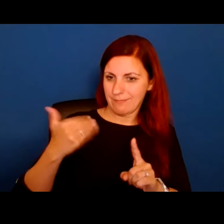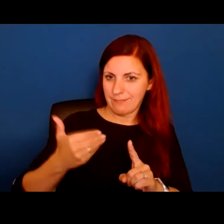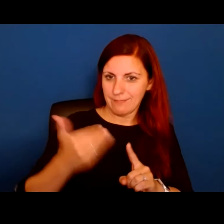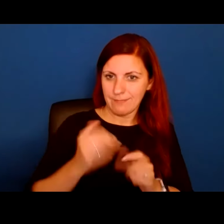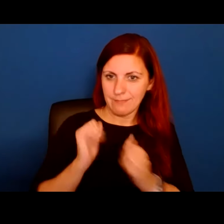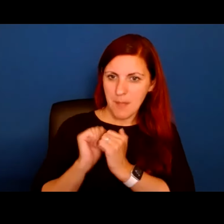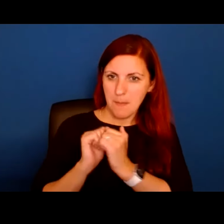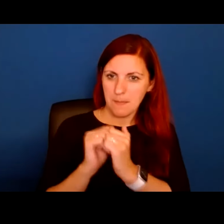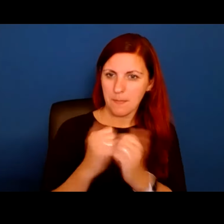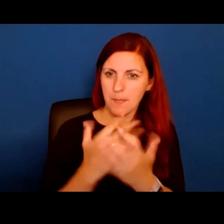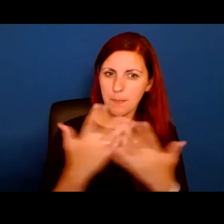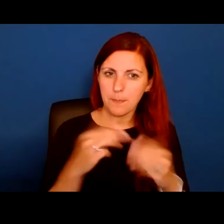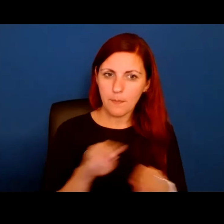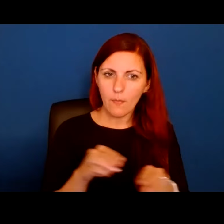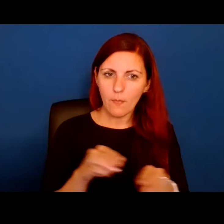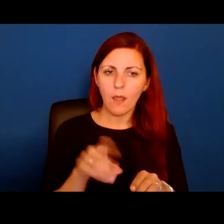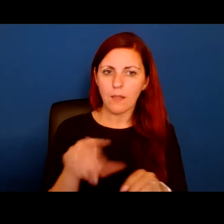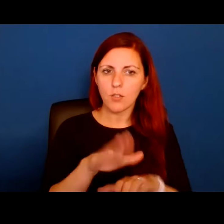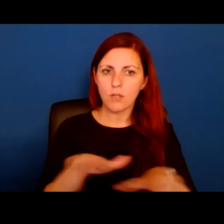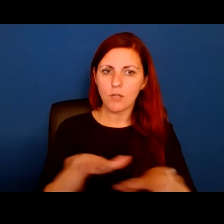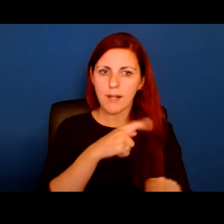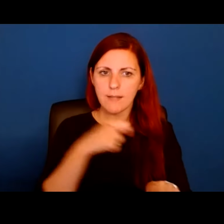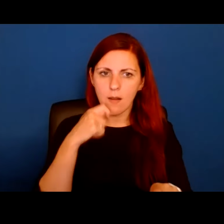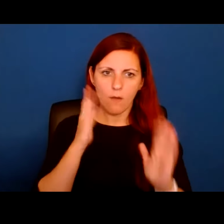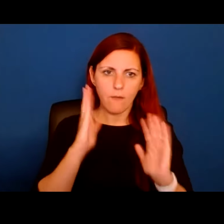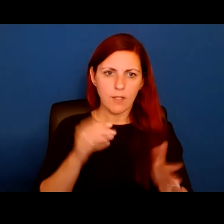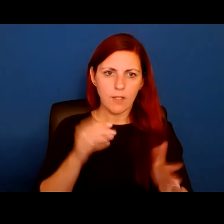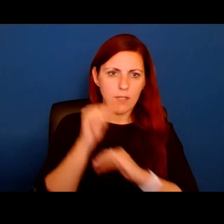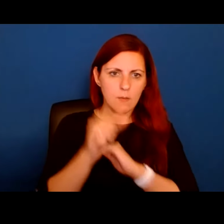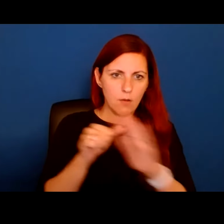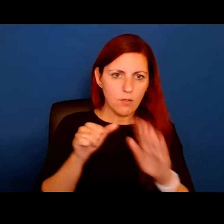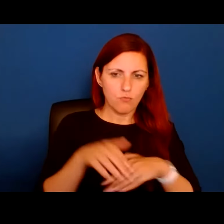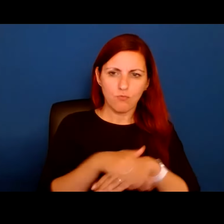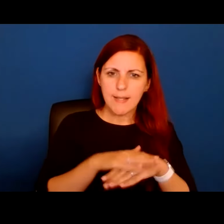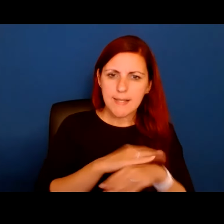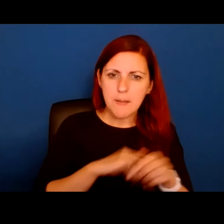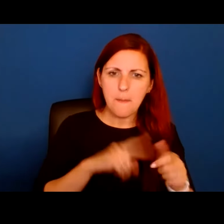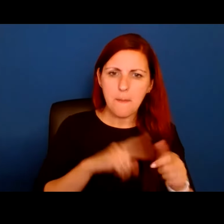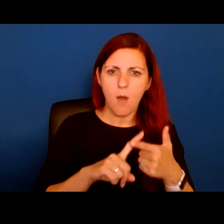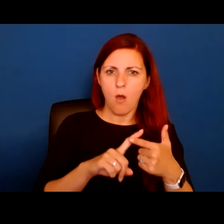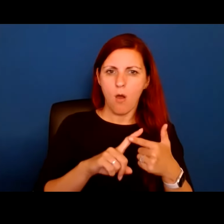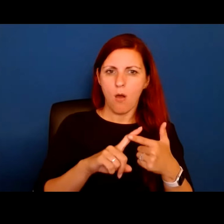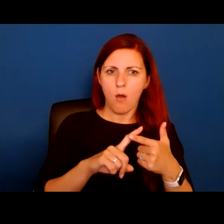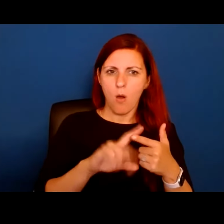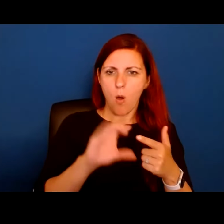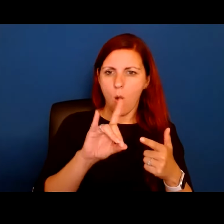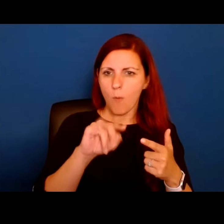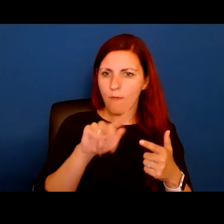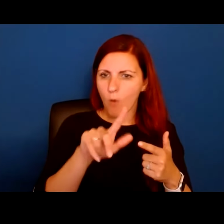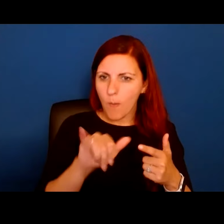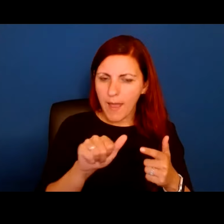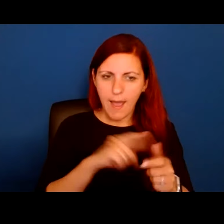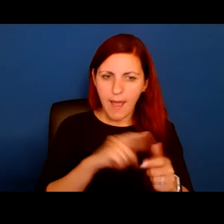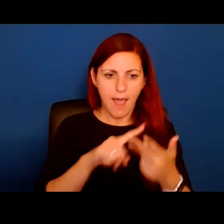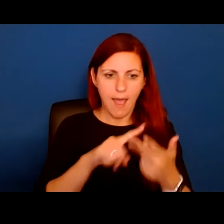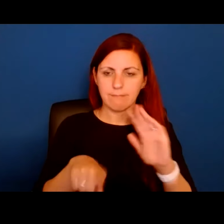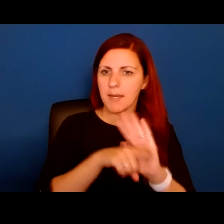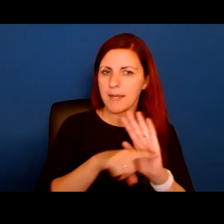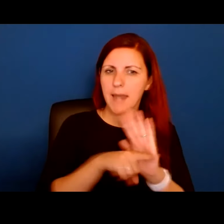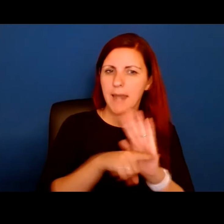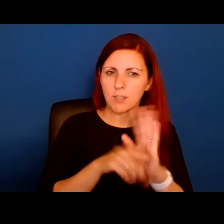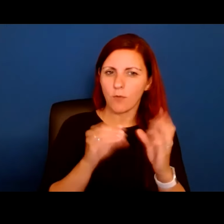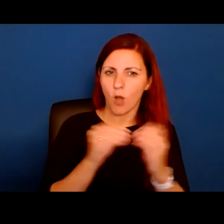children saying that within their schools, they've experienced issues such as racism, homophobia, and negative commentary about their mental health. We believe